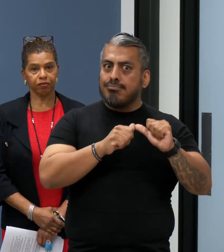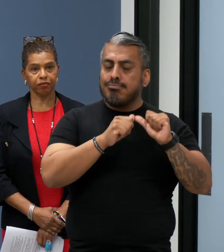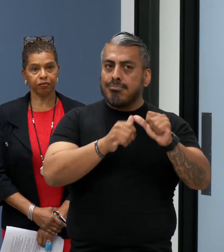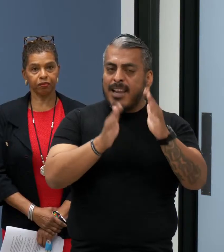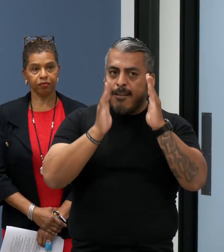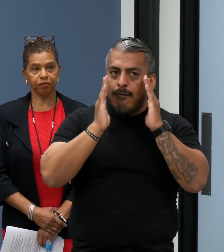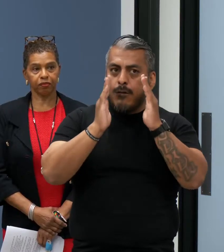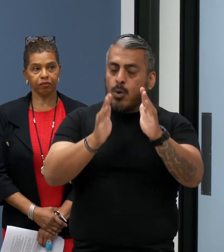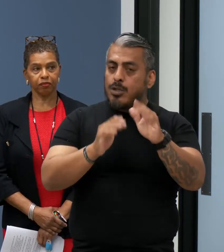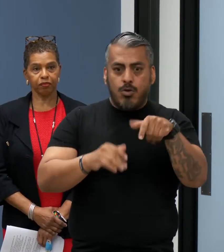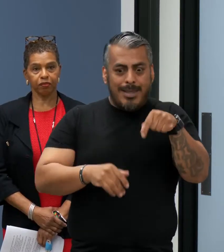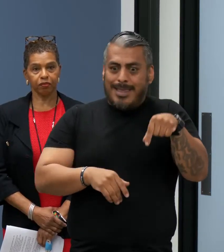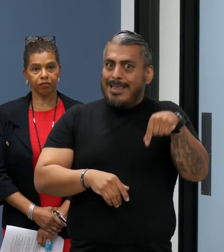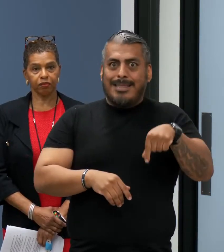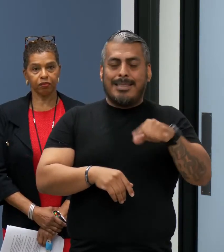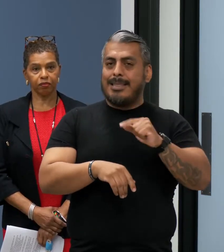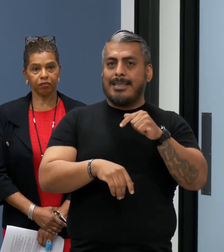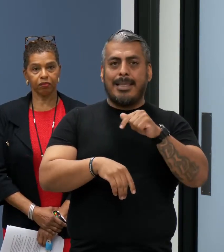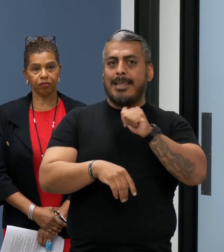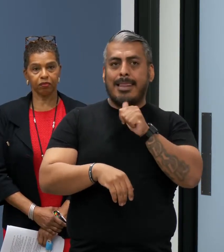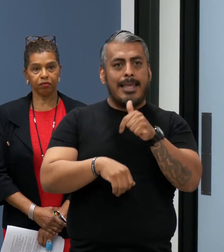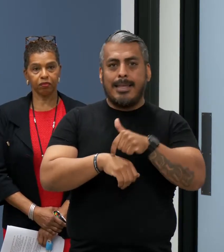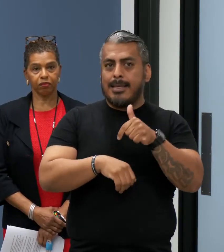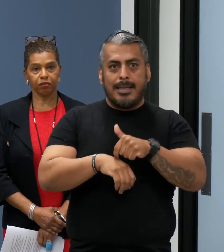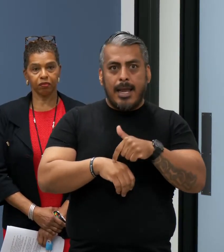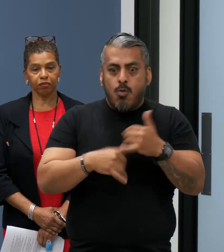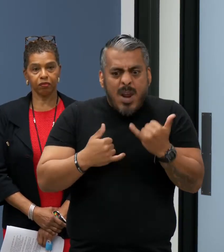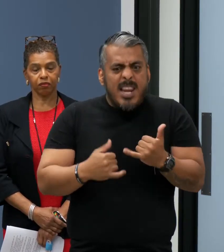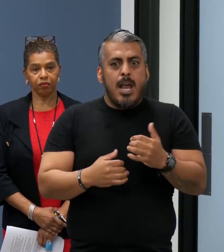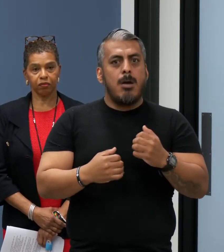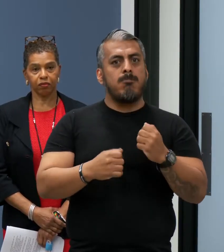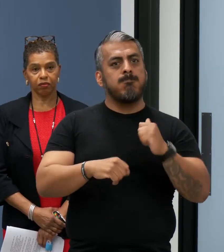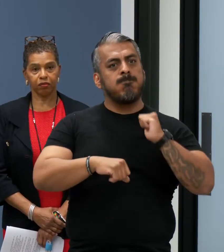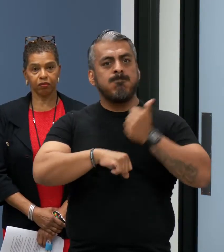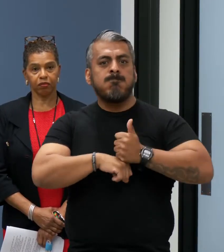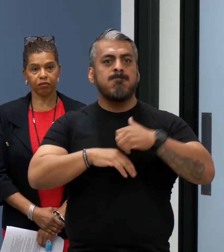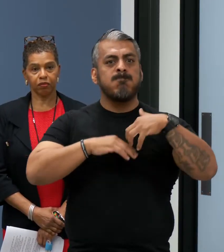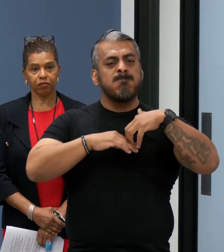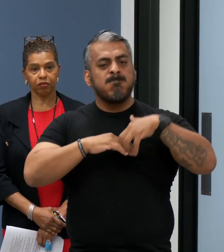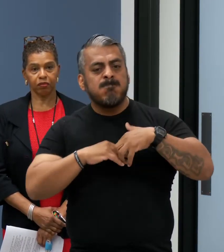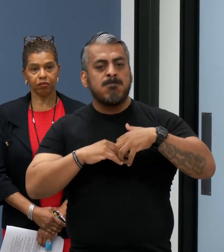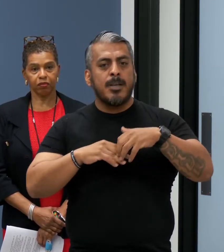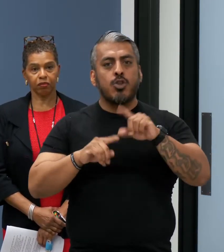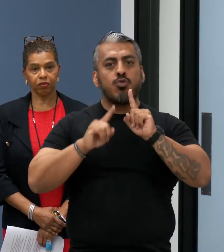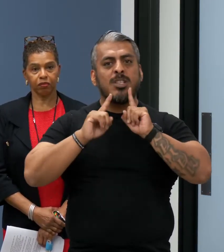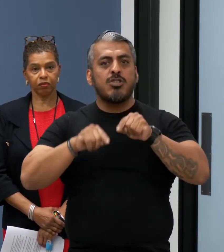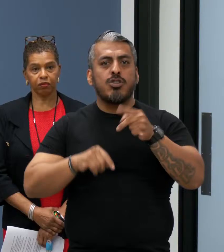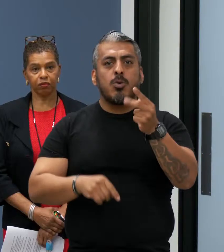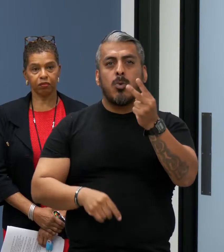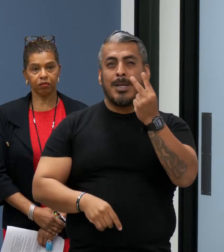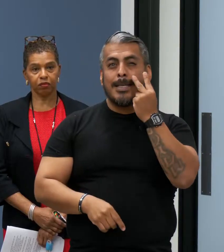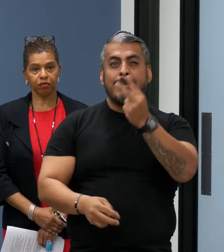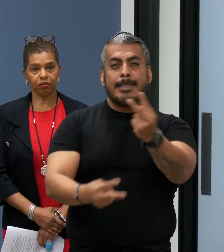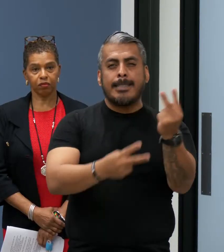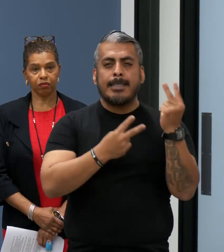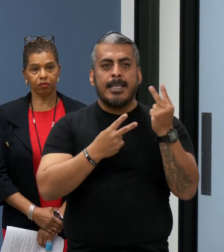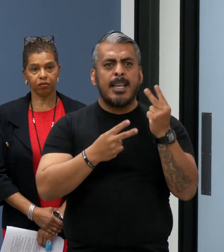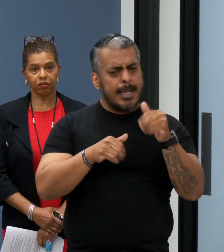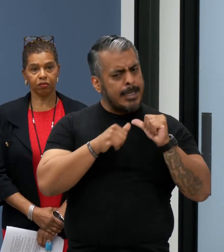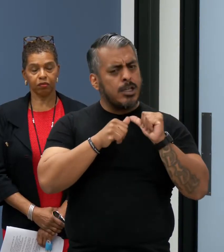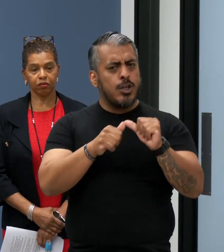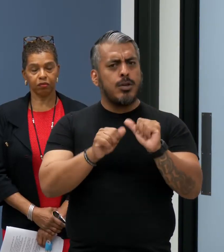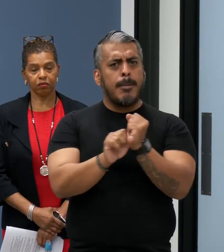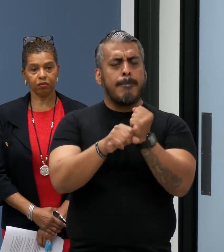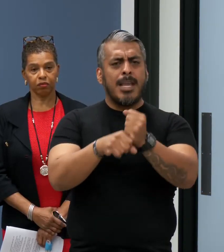time to switch strategies. Now is the time to double down on the results that we've seen and continue to make a meaningful difference.